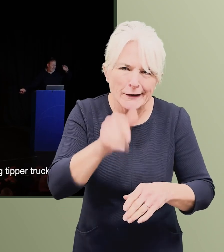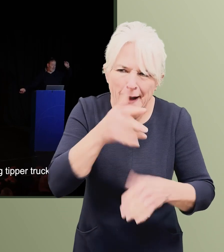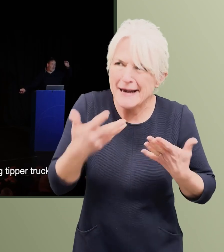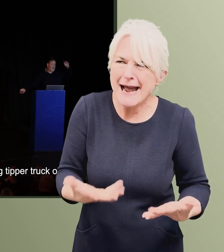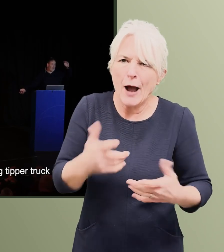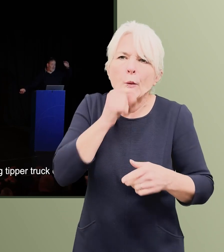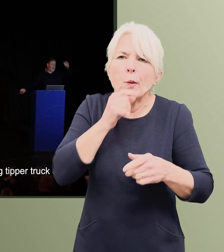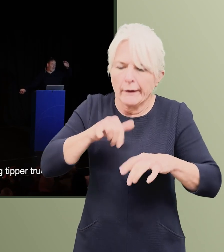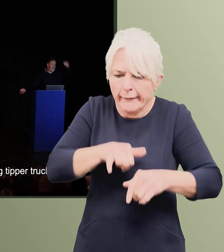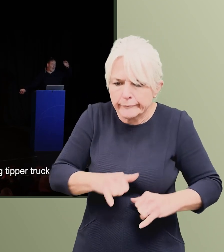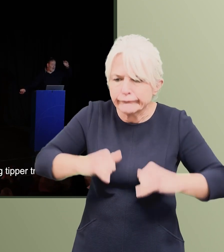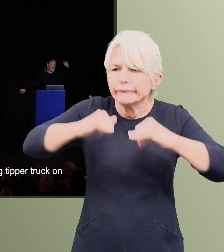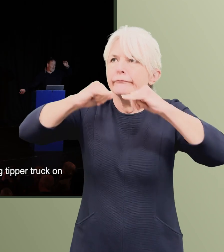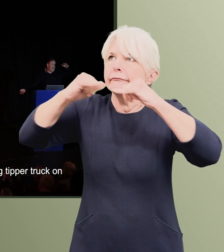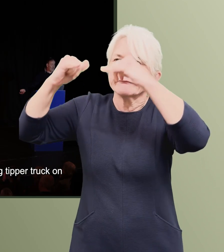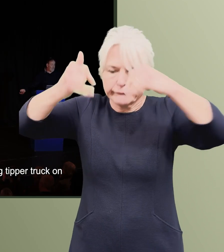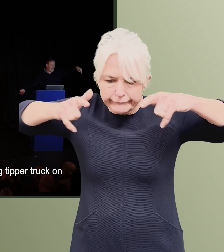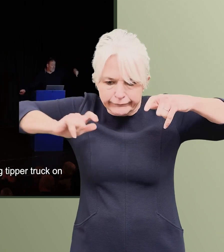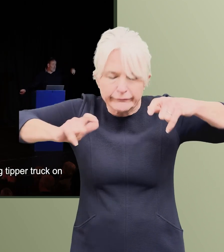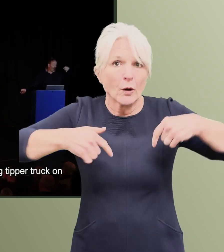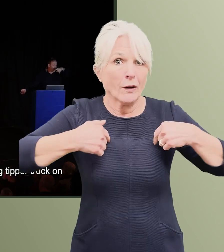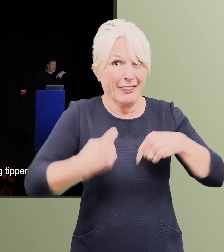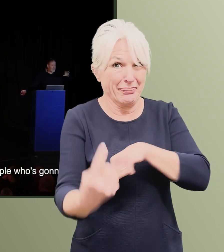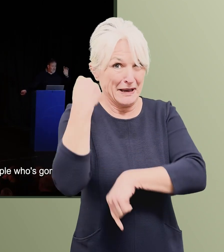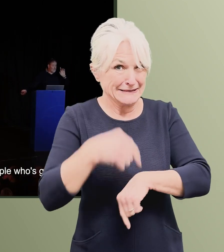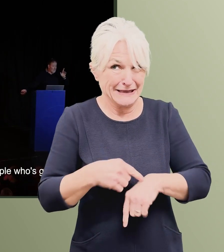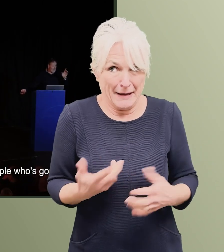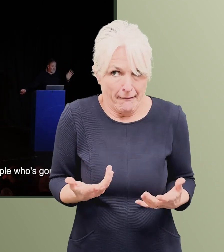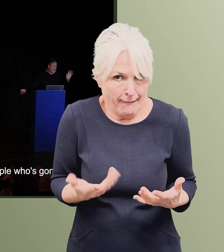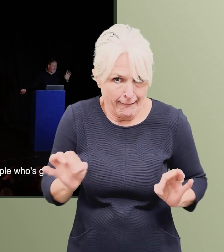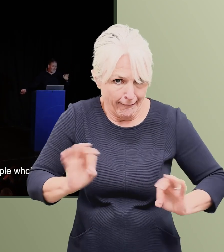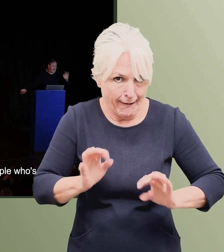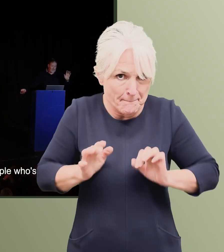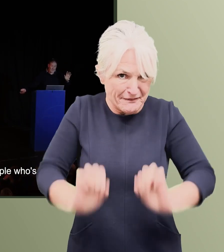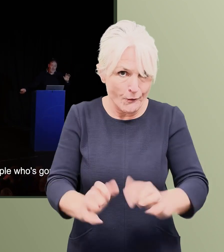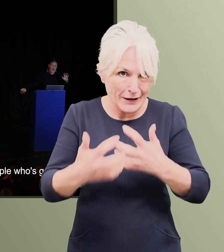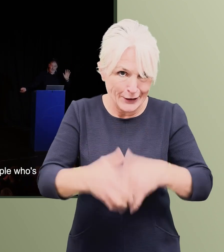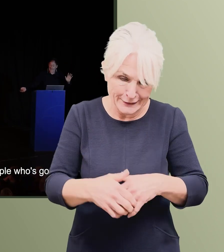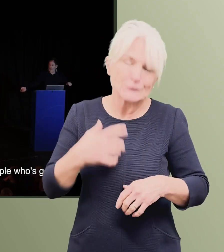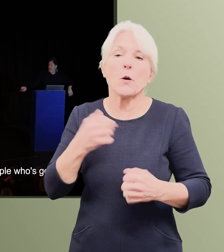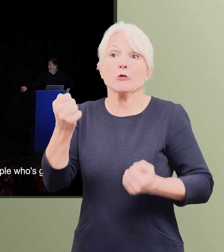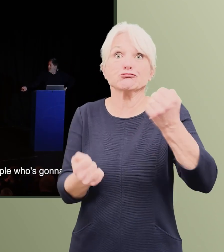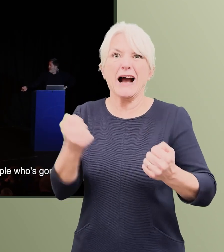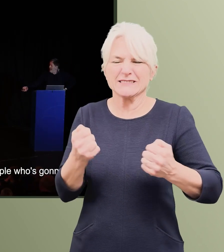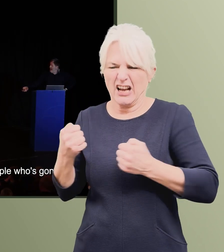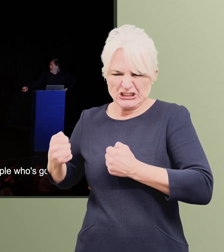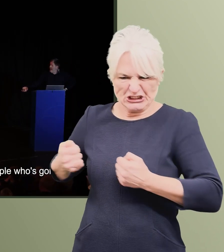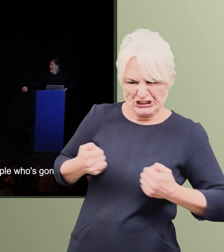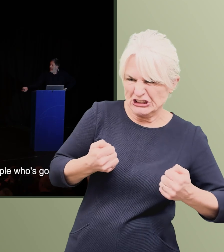big tipper truck on the side with a grid around it. I'm just warning all those health and safety people who's going to have a go at